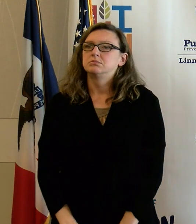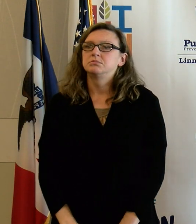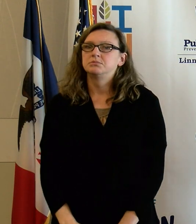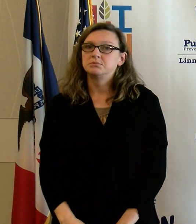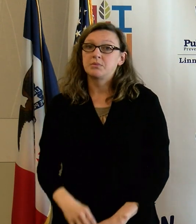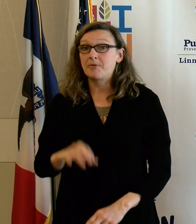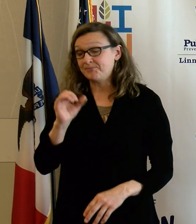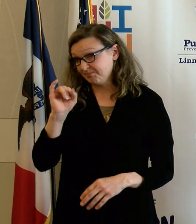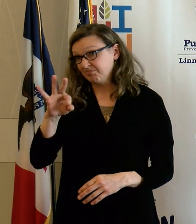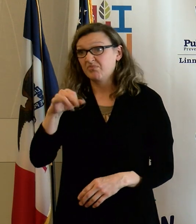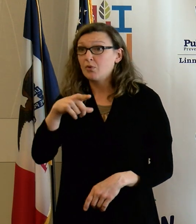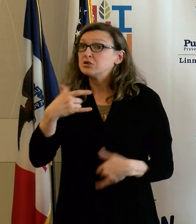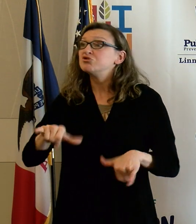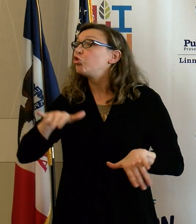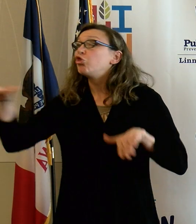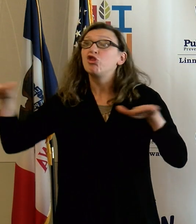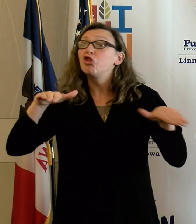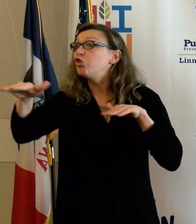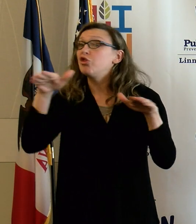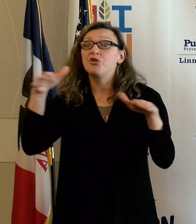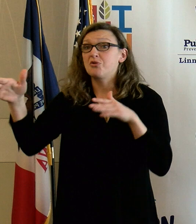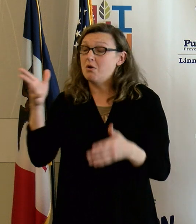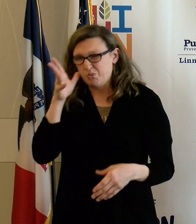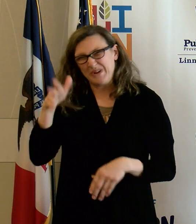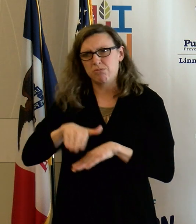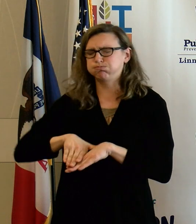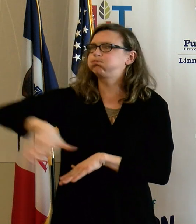bad it is in 3 to 4 weeks.